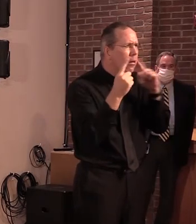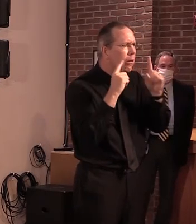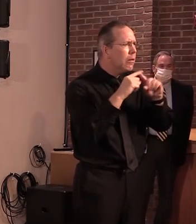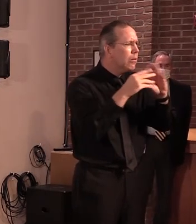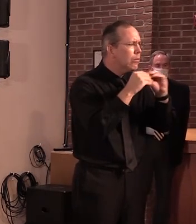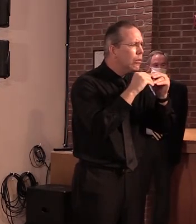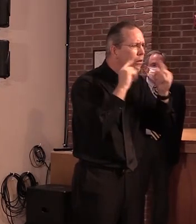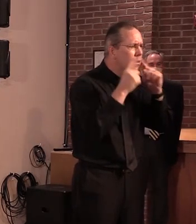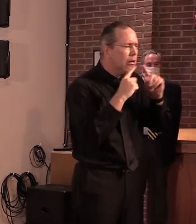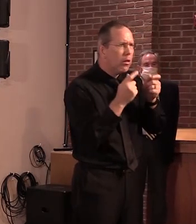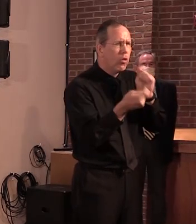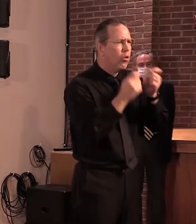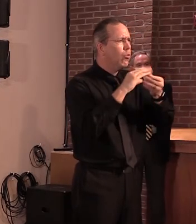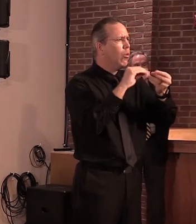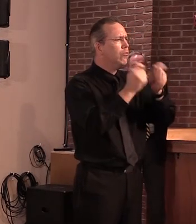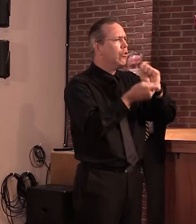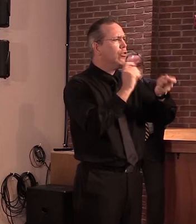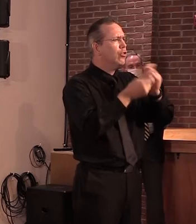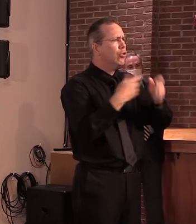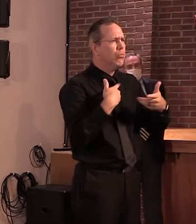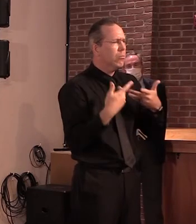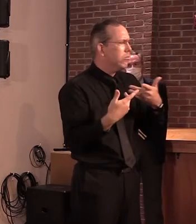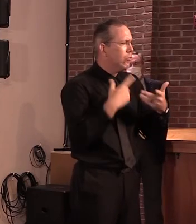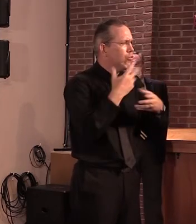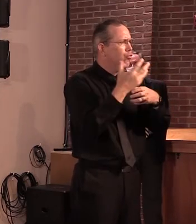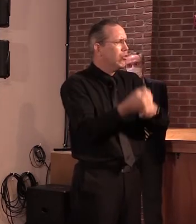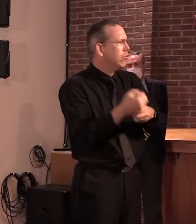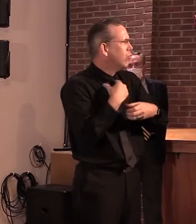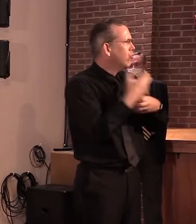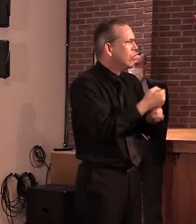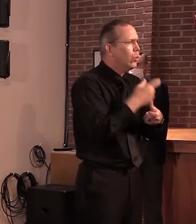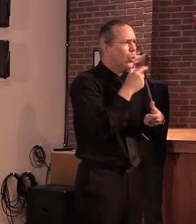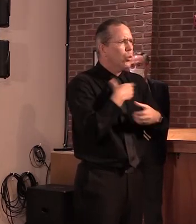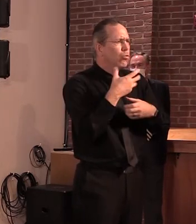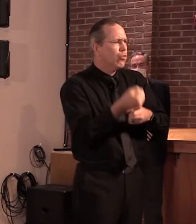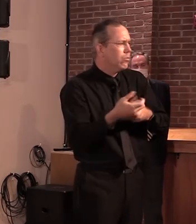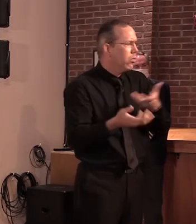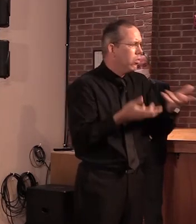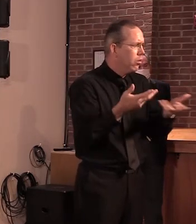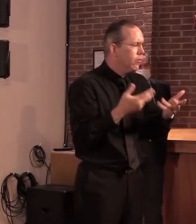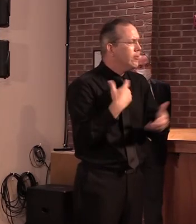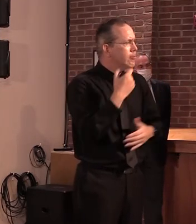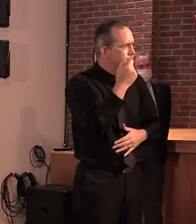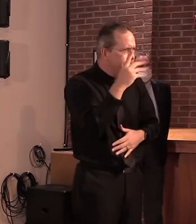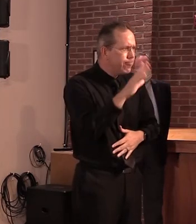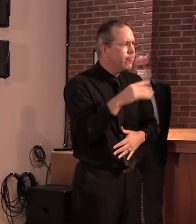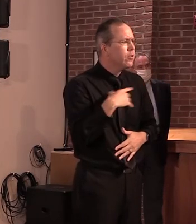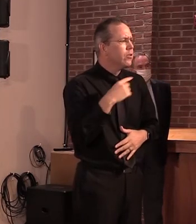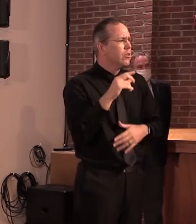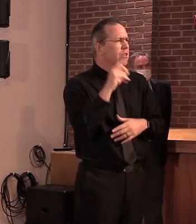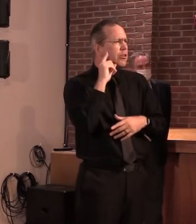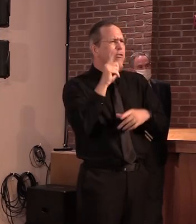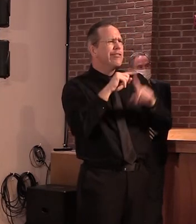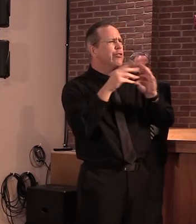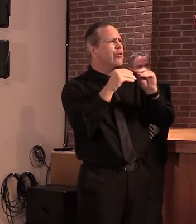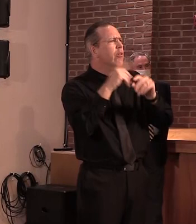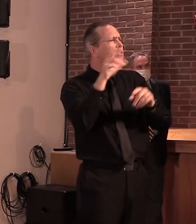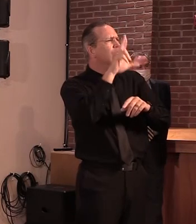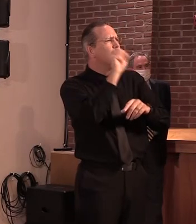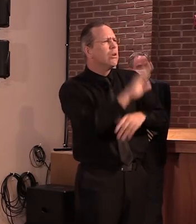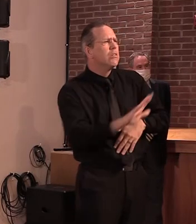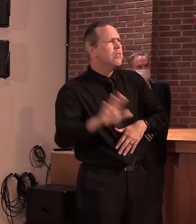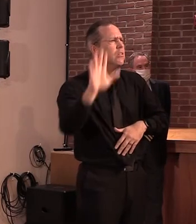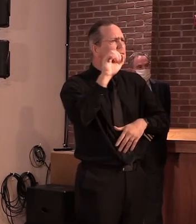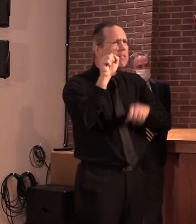national conversation around school reopening has raised legitimate concerns from teachers and families. And that's because much of the country